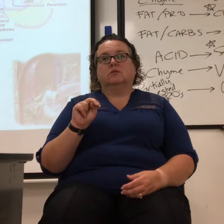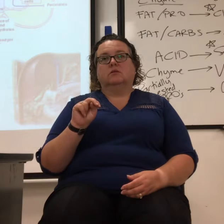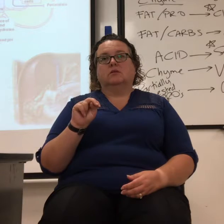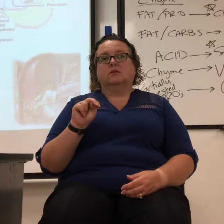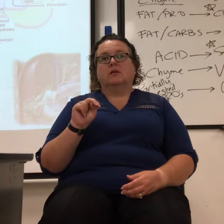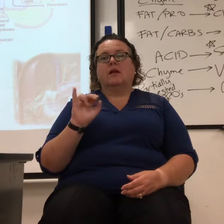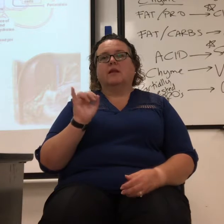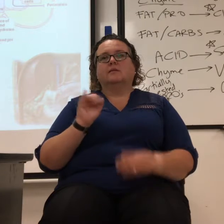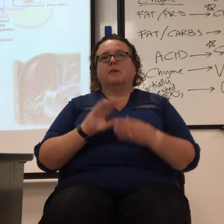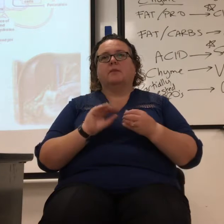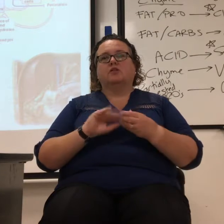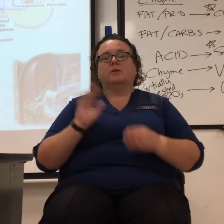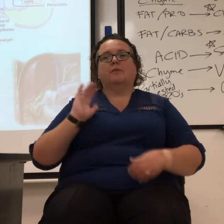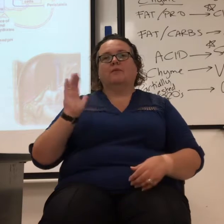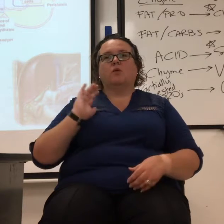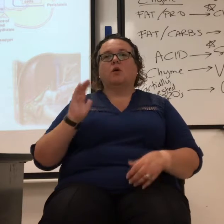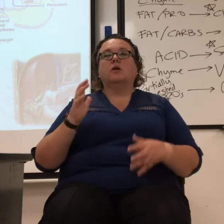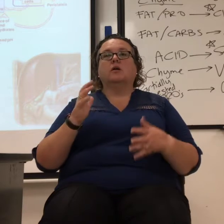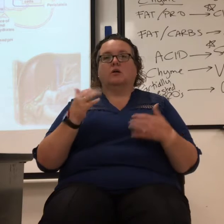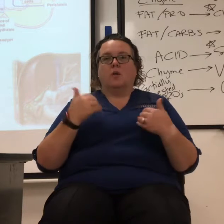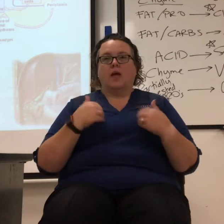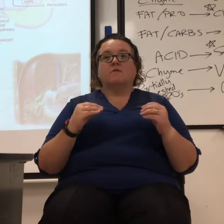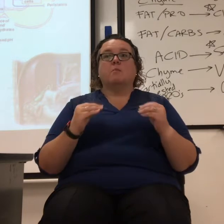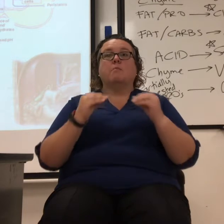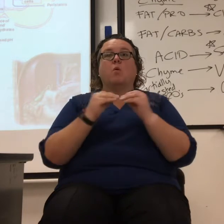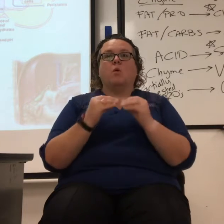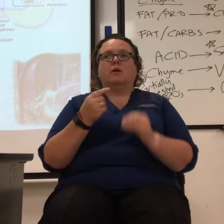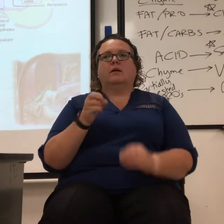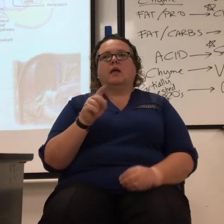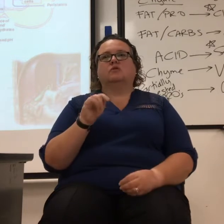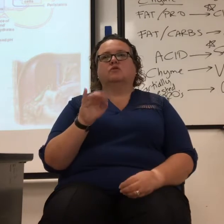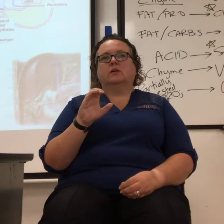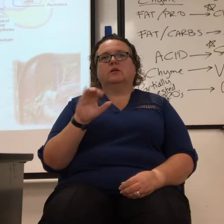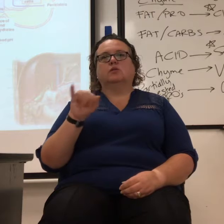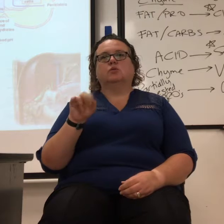And as I said before, you get more gastric juices.